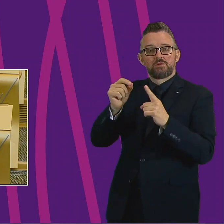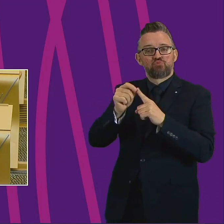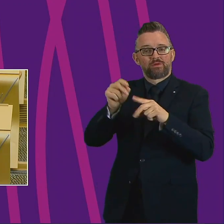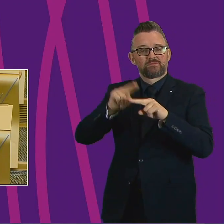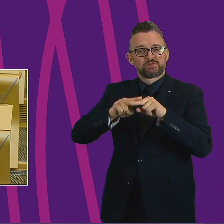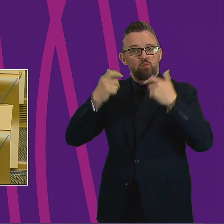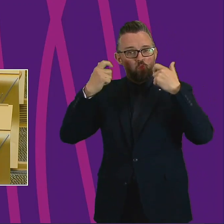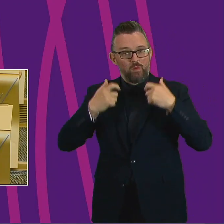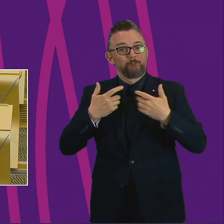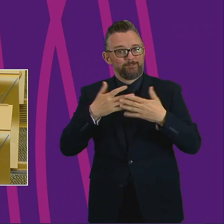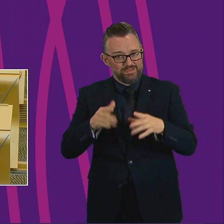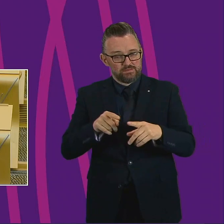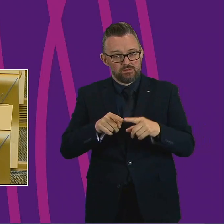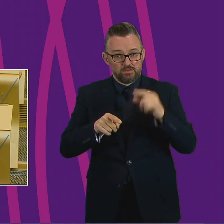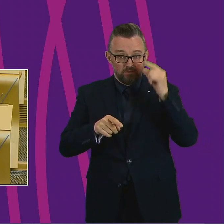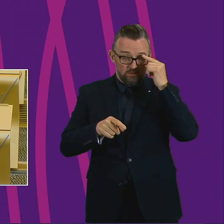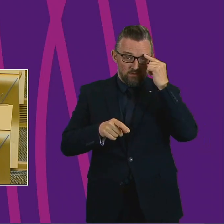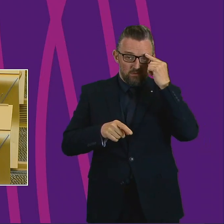they need to